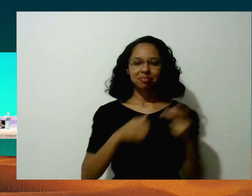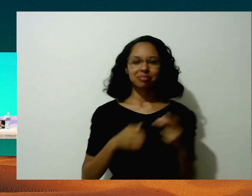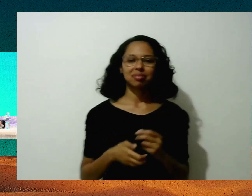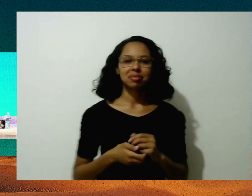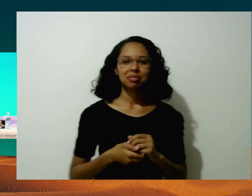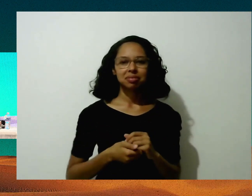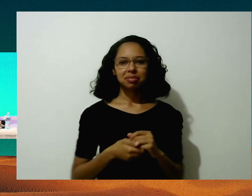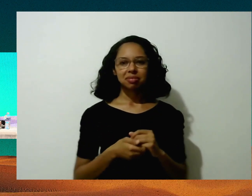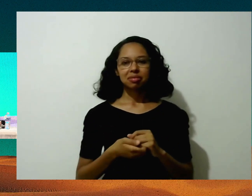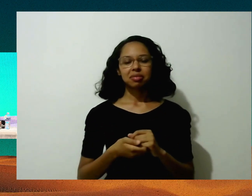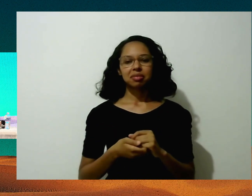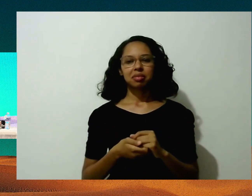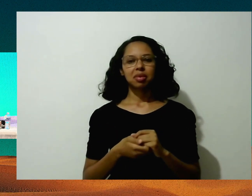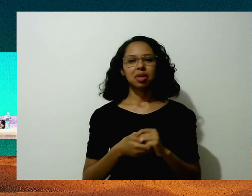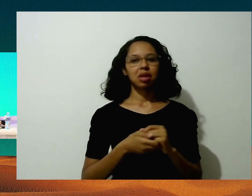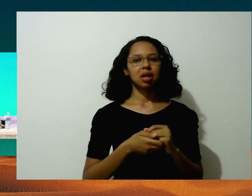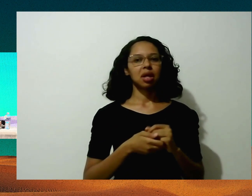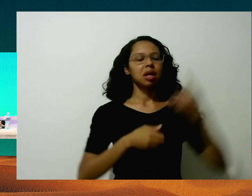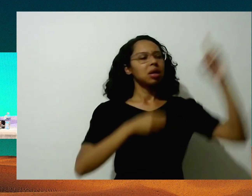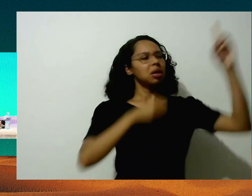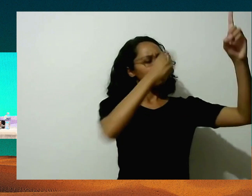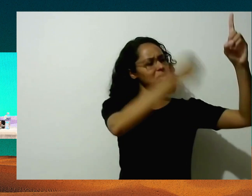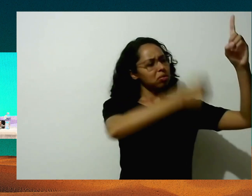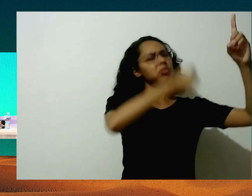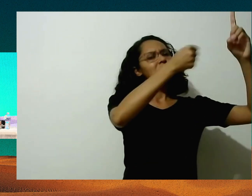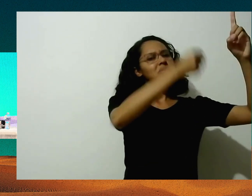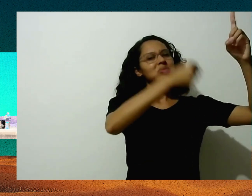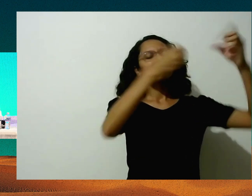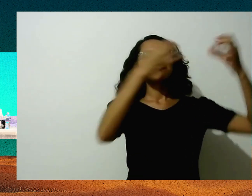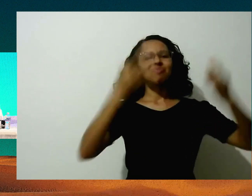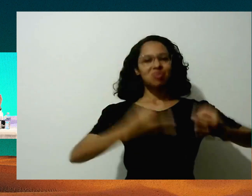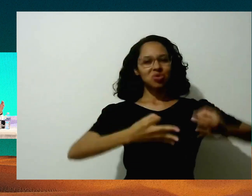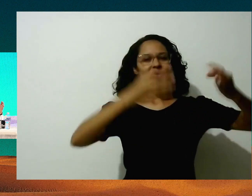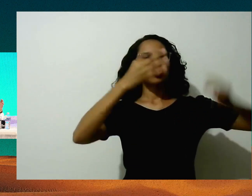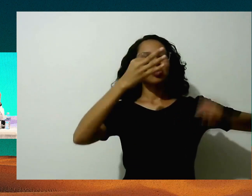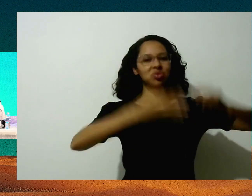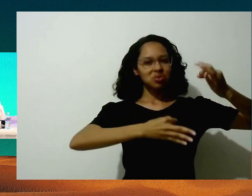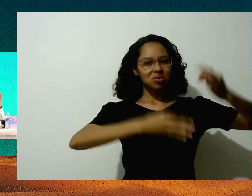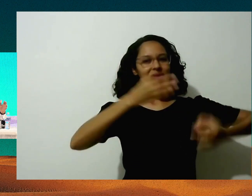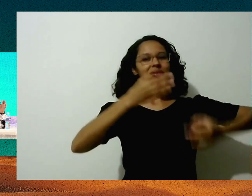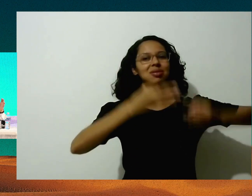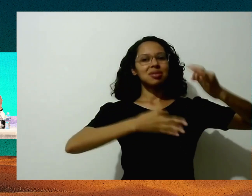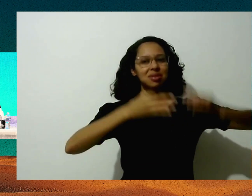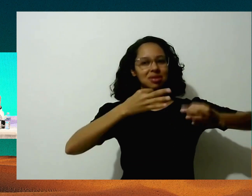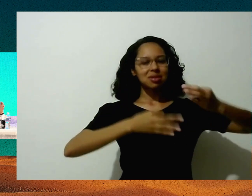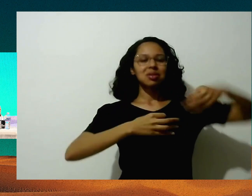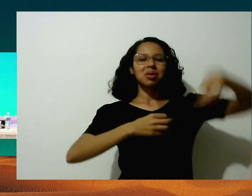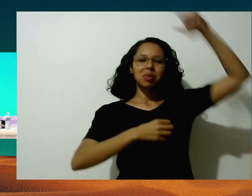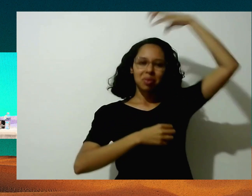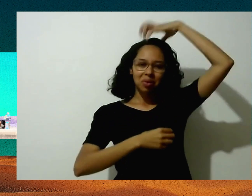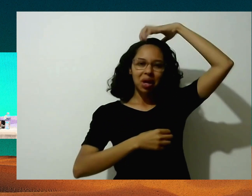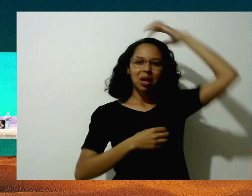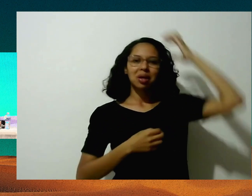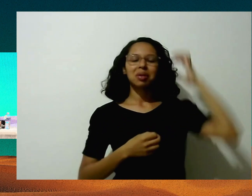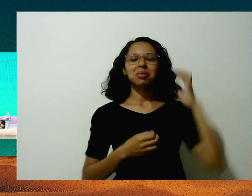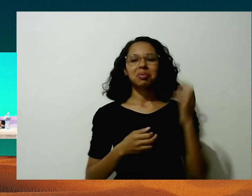cetro de equidade é o cetro do seu reino. A scepter of righteousness is the scepter of your kingdom.